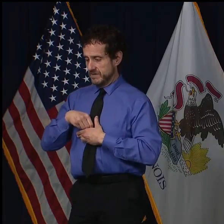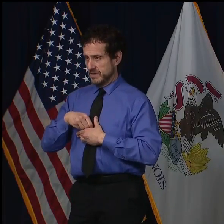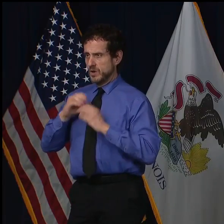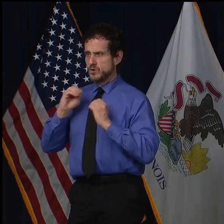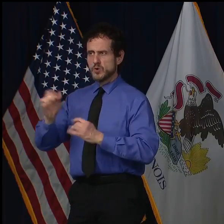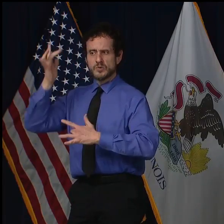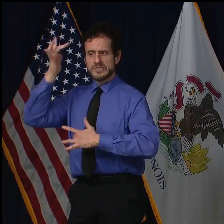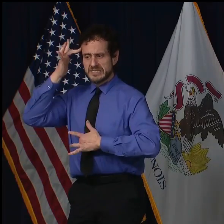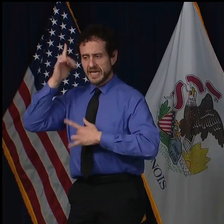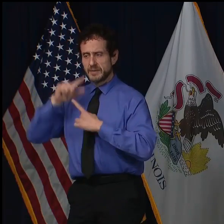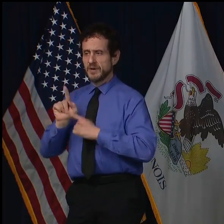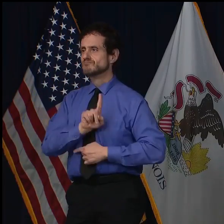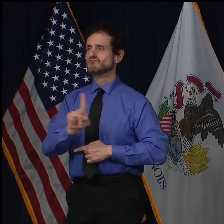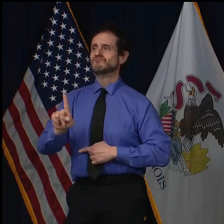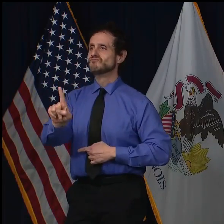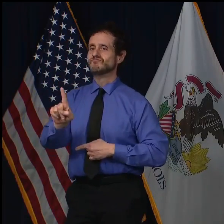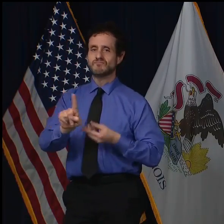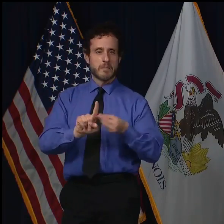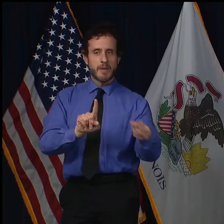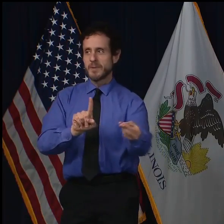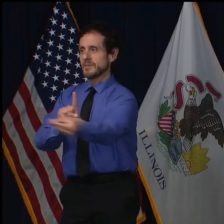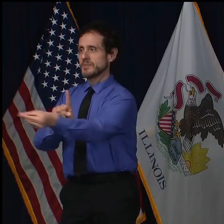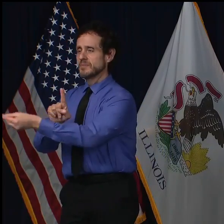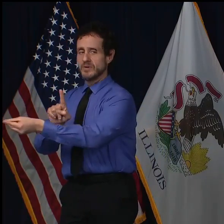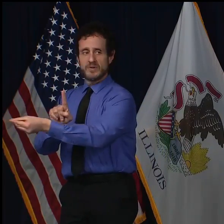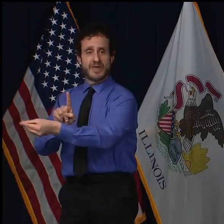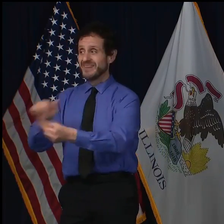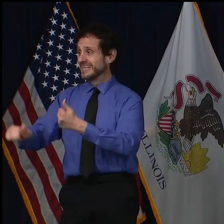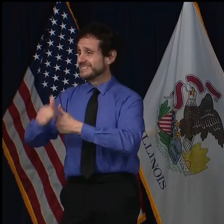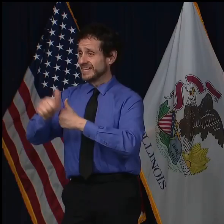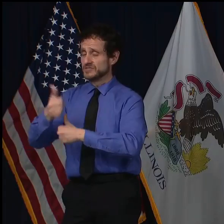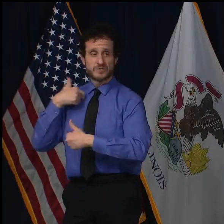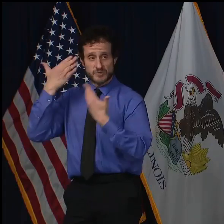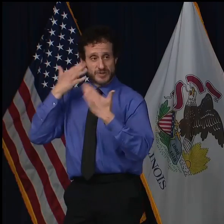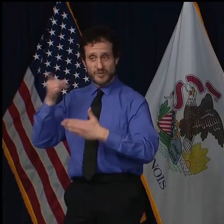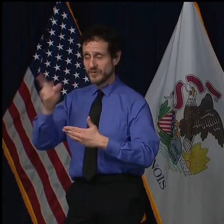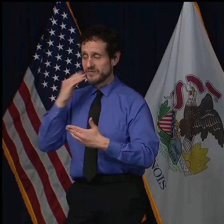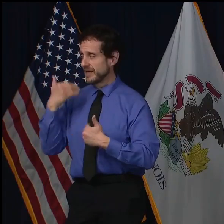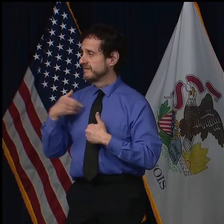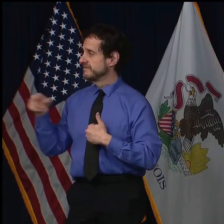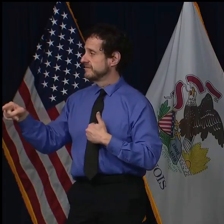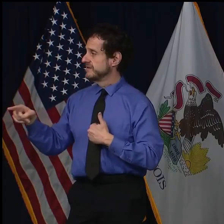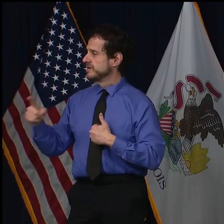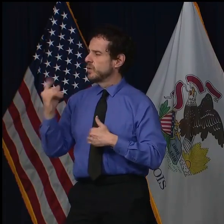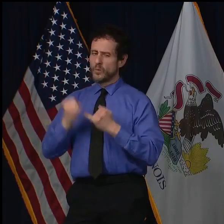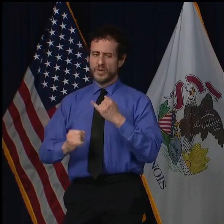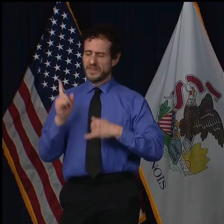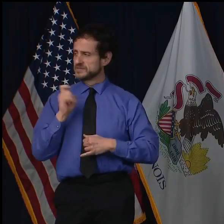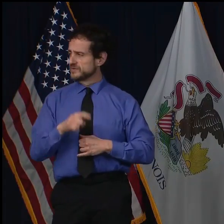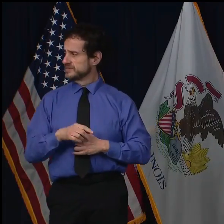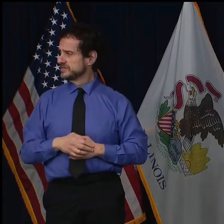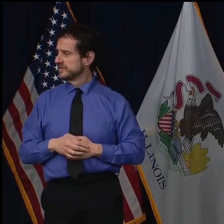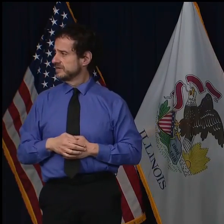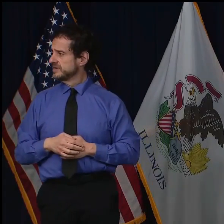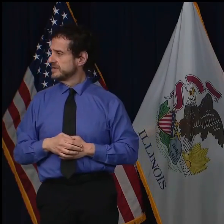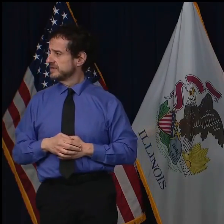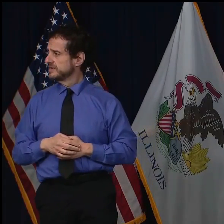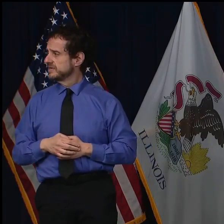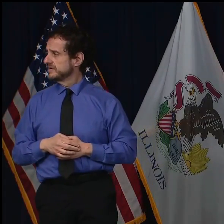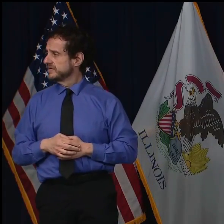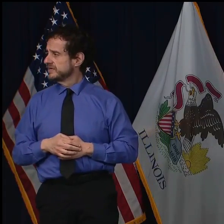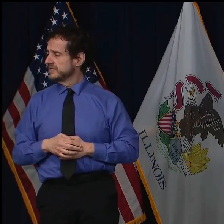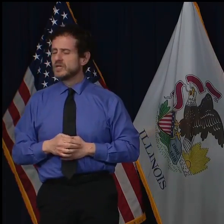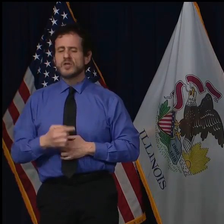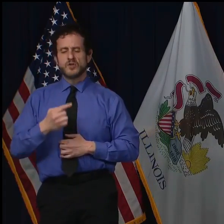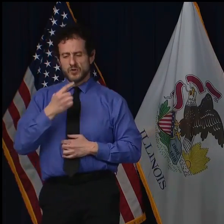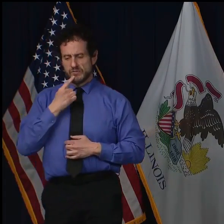ones, because we don't know if they have it. I just have one last question from Tina at the Sun-Times. Yeah. Governor, I know you've said the regional